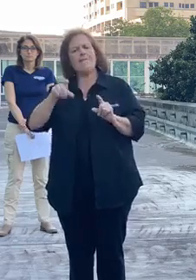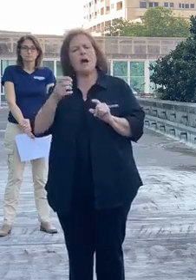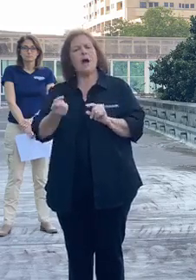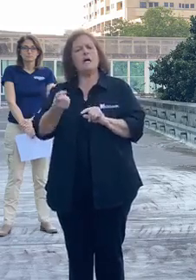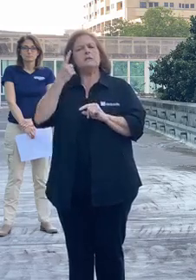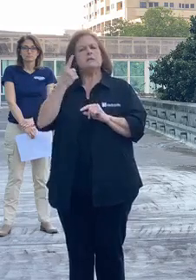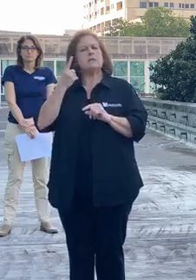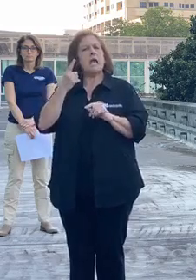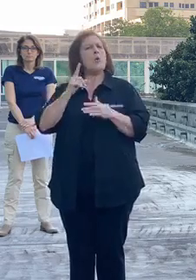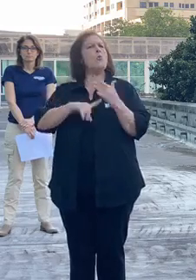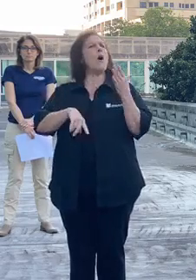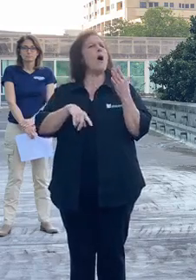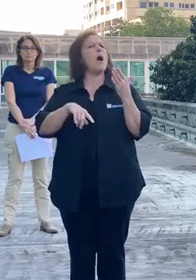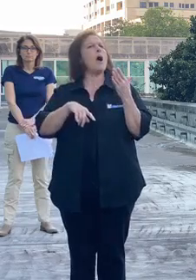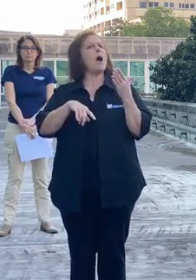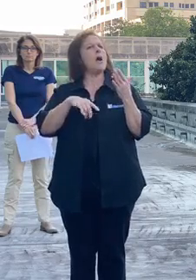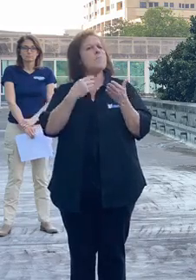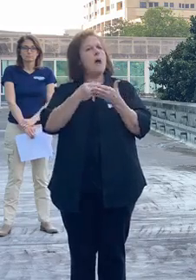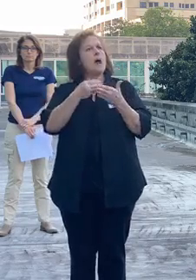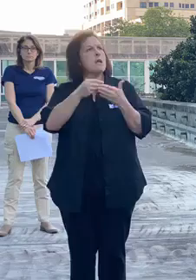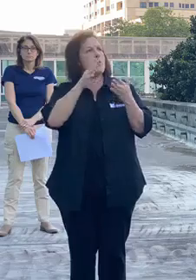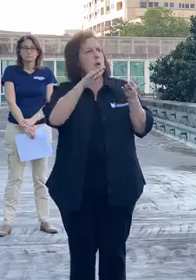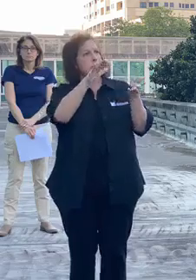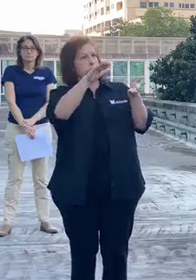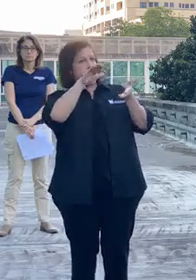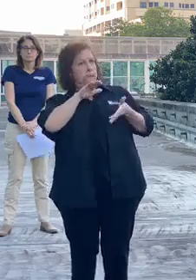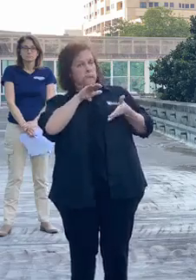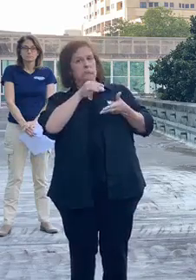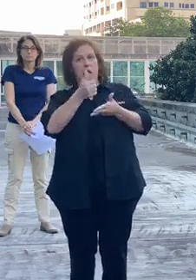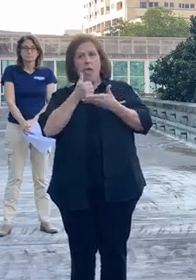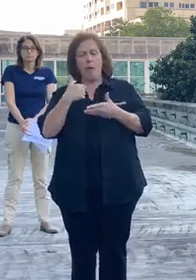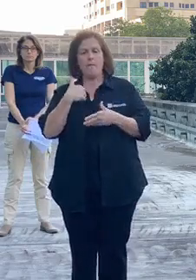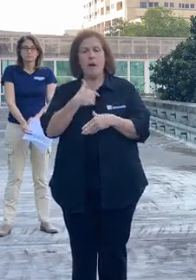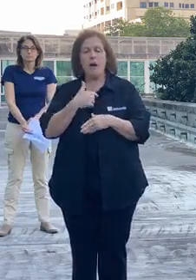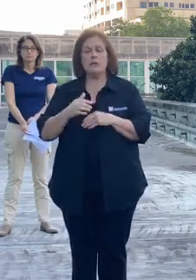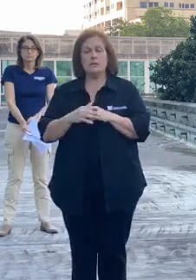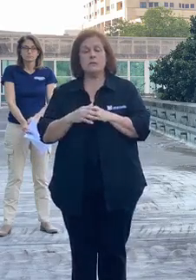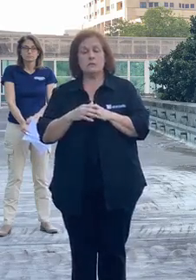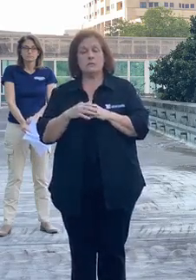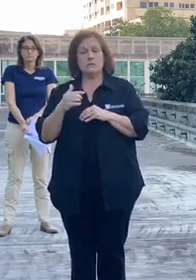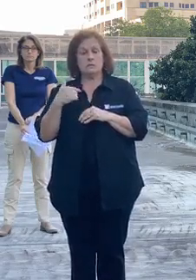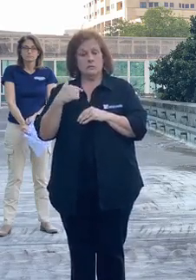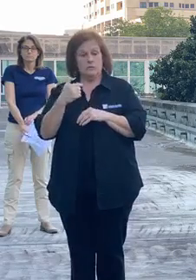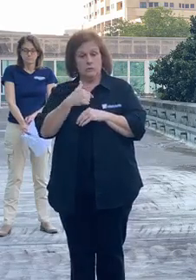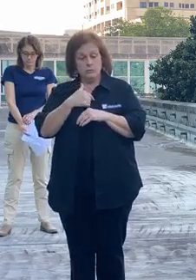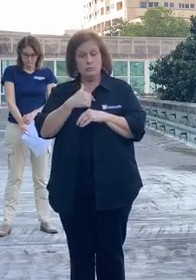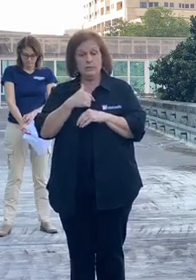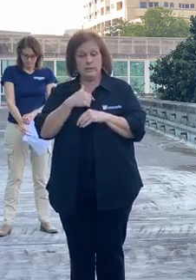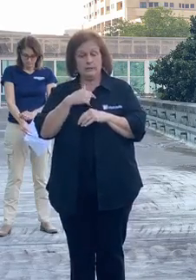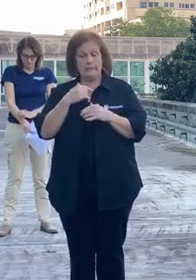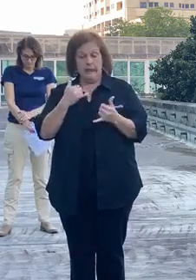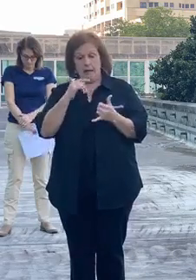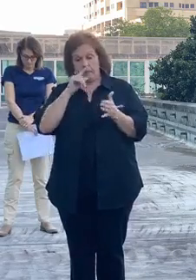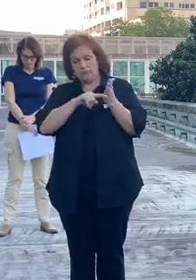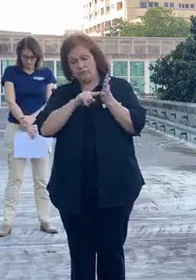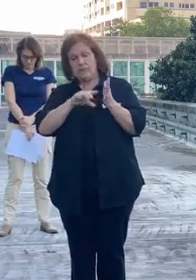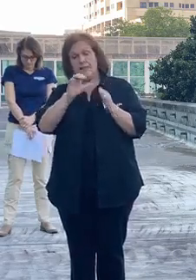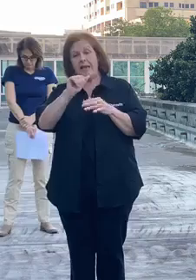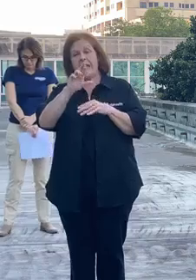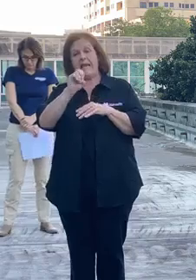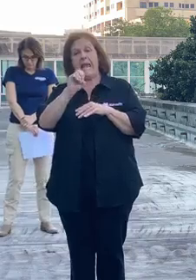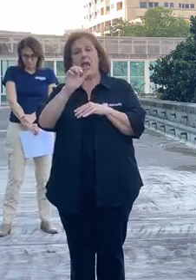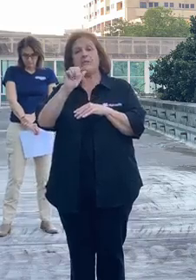of the federal aid that will be coming our way. As we've taken a deeper dive into the CARES Act, we do have